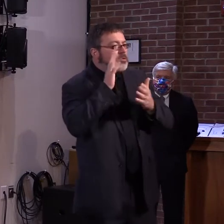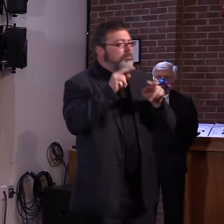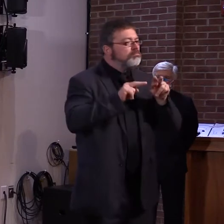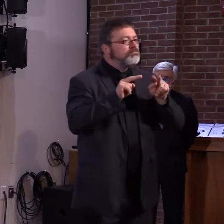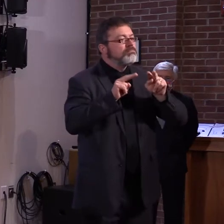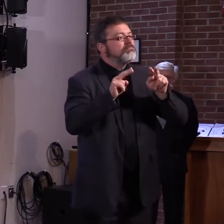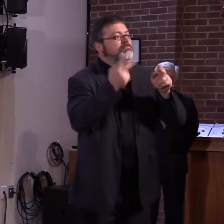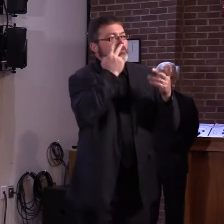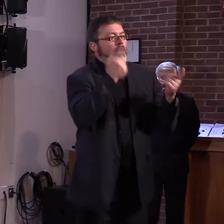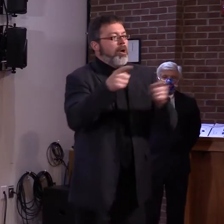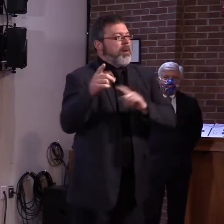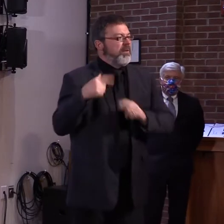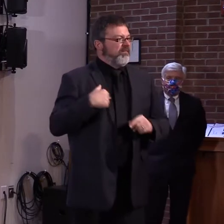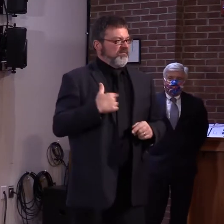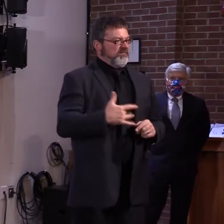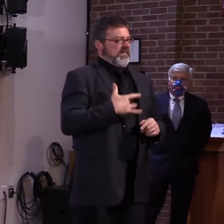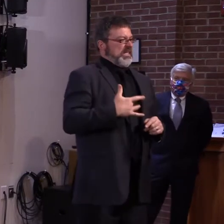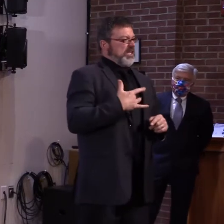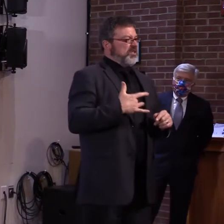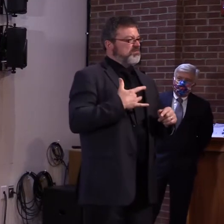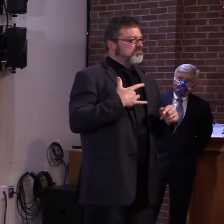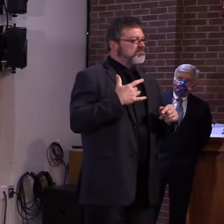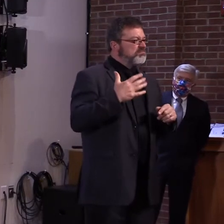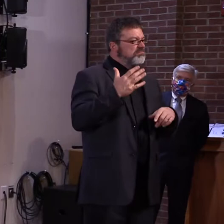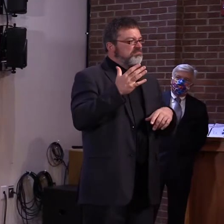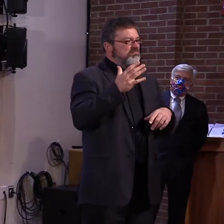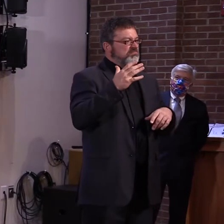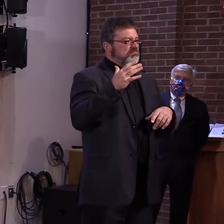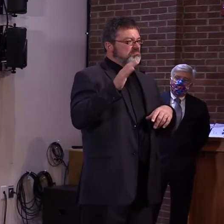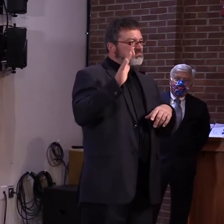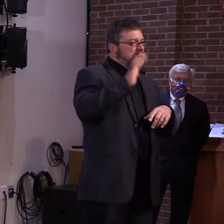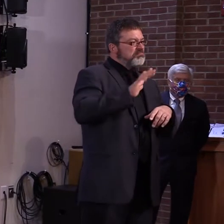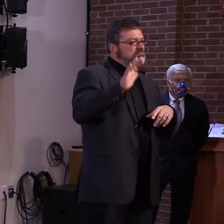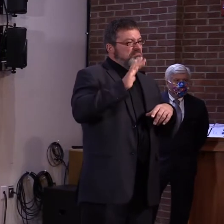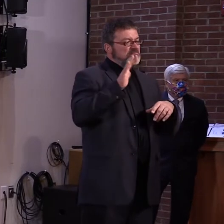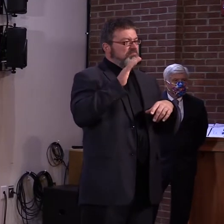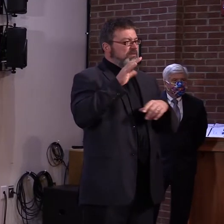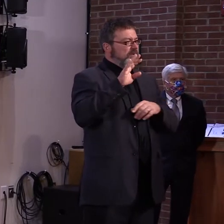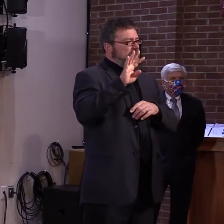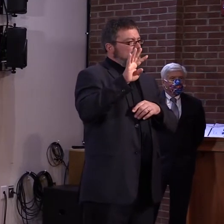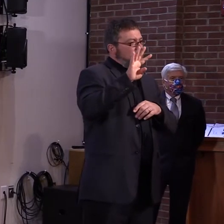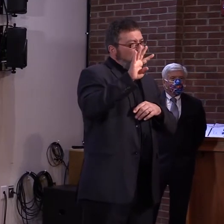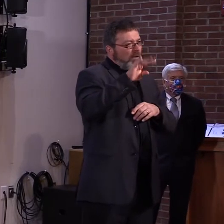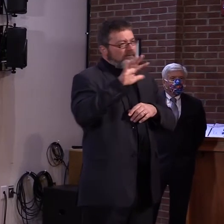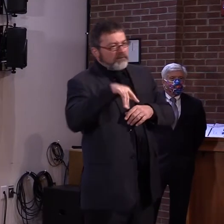said, 4.5 days per week, so we'll see how that works out.